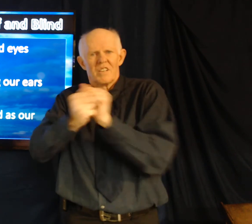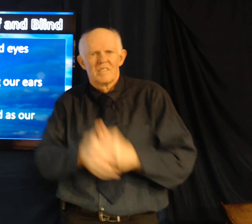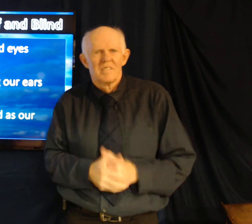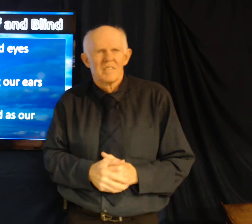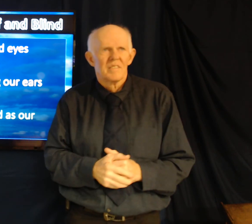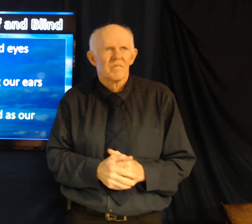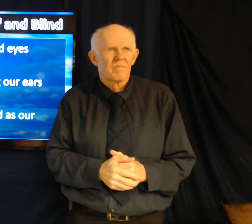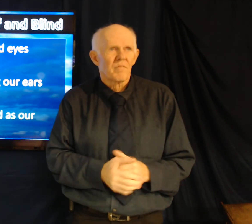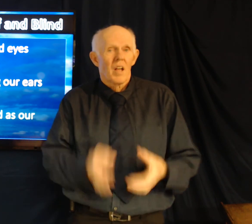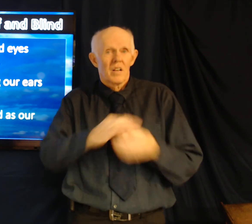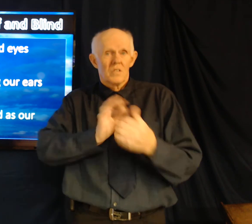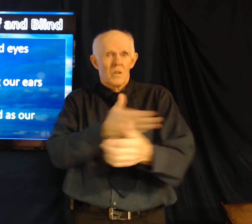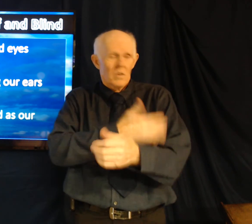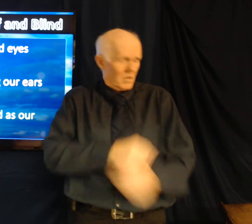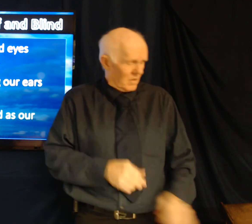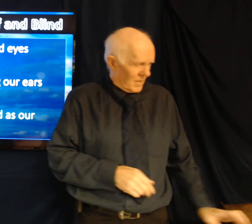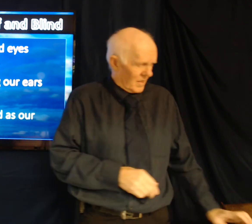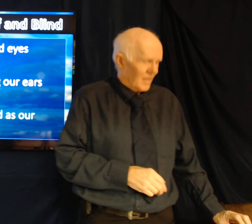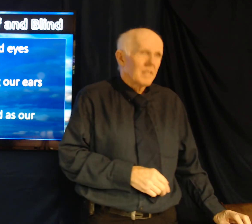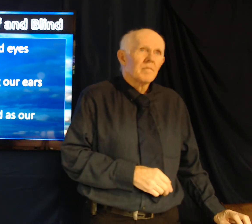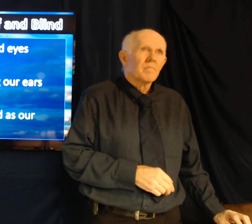stay connected to god let's sing